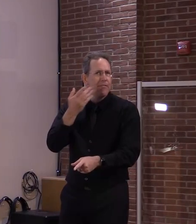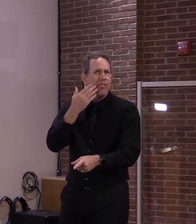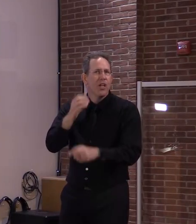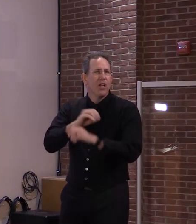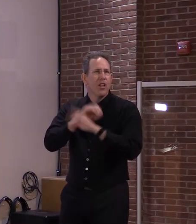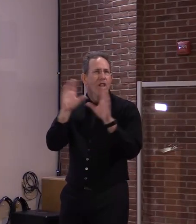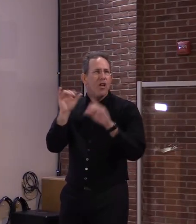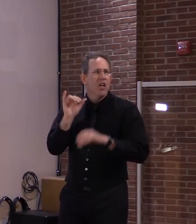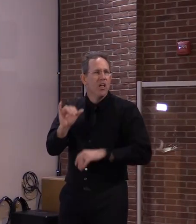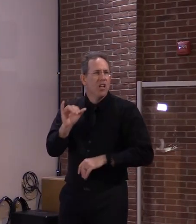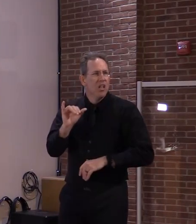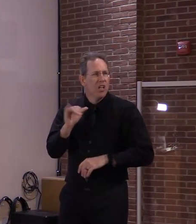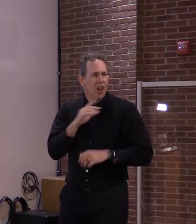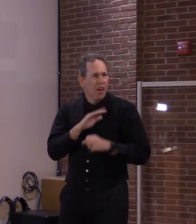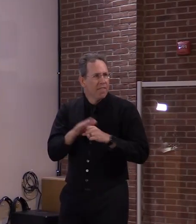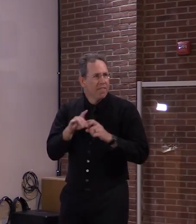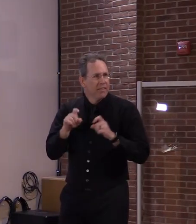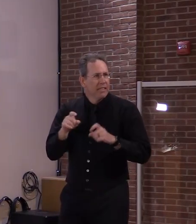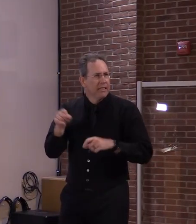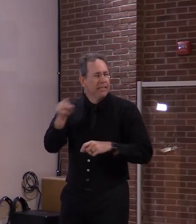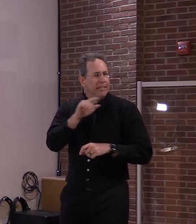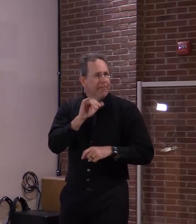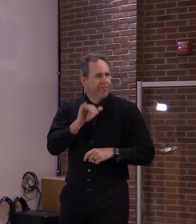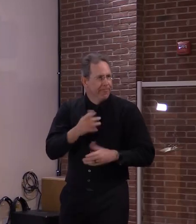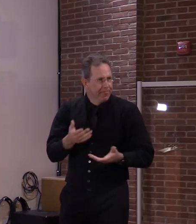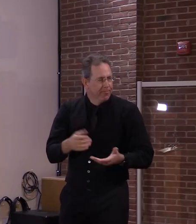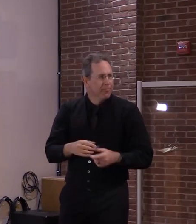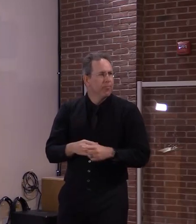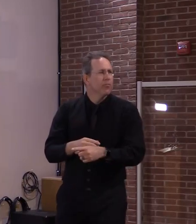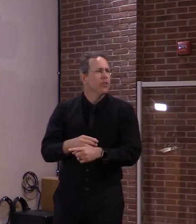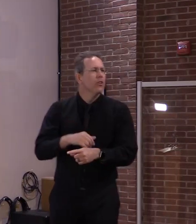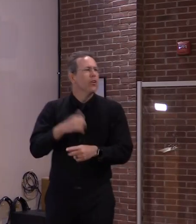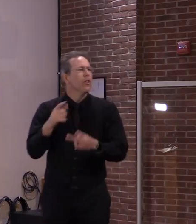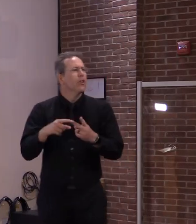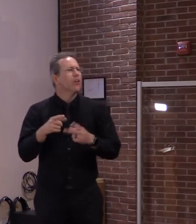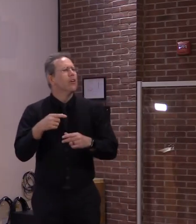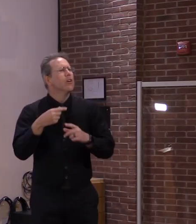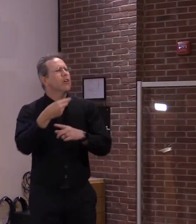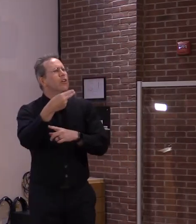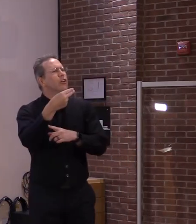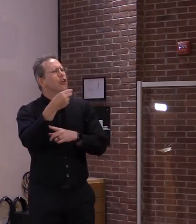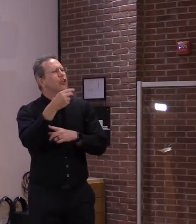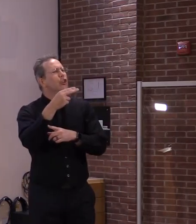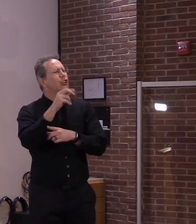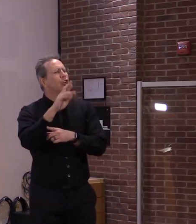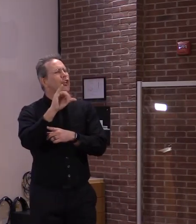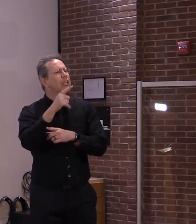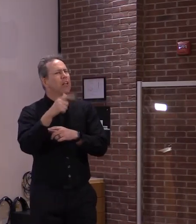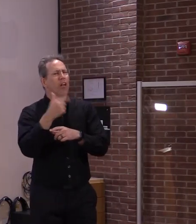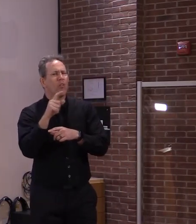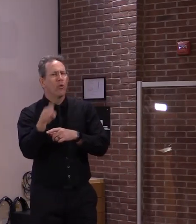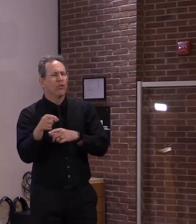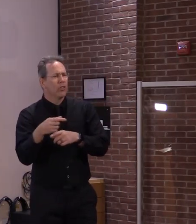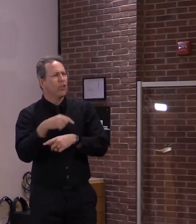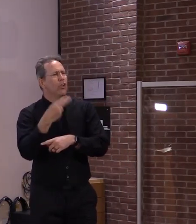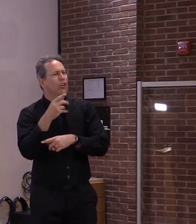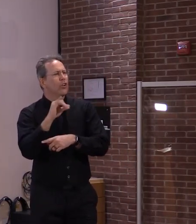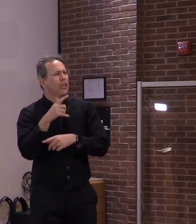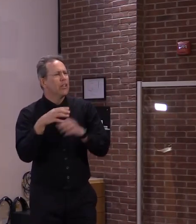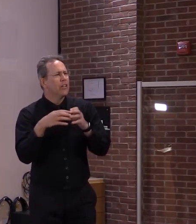I previously heard that the herd immunity, the magic number, is about 70%. Today you're